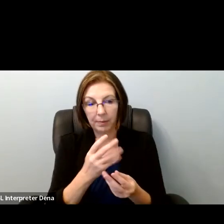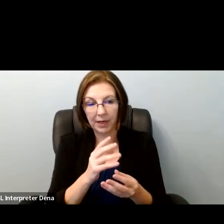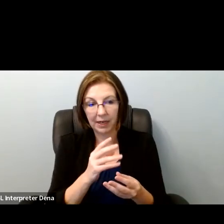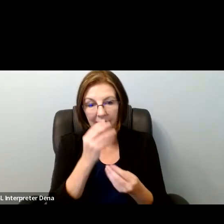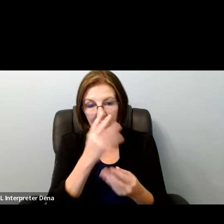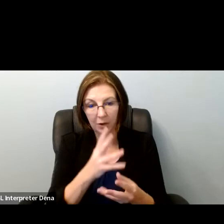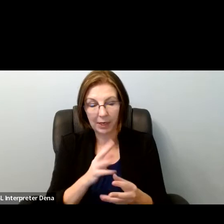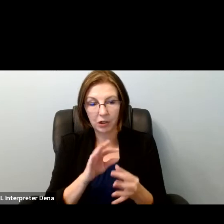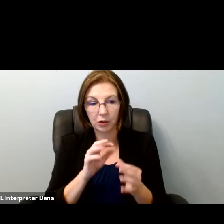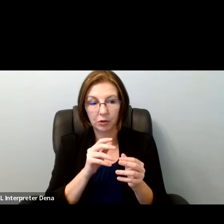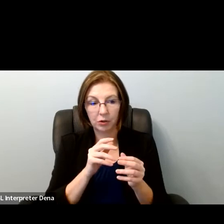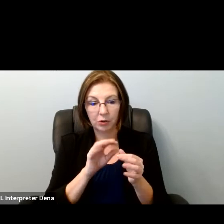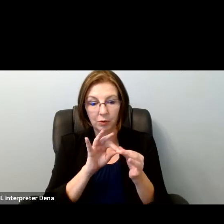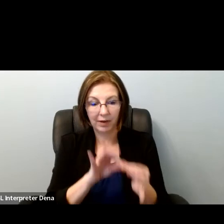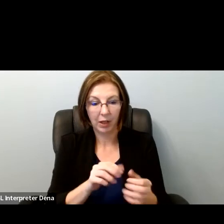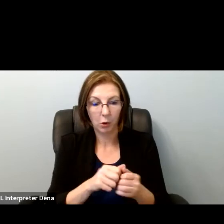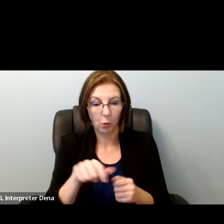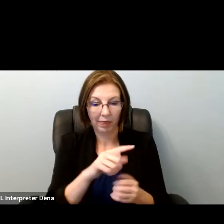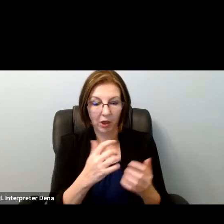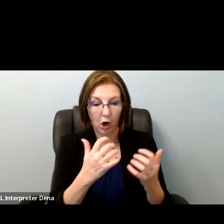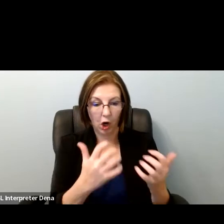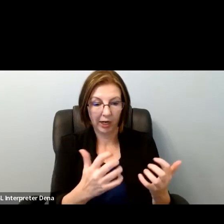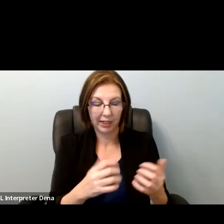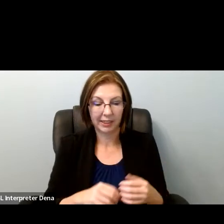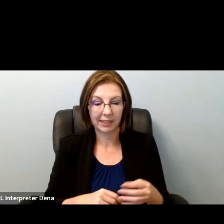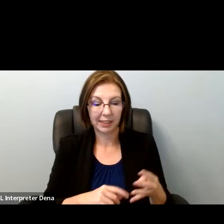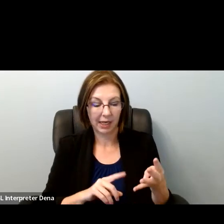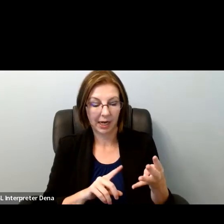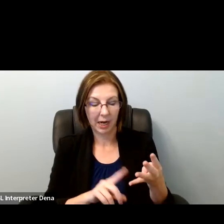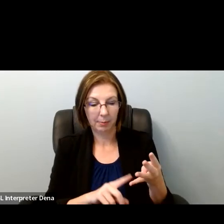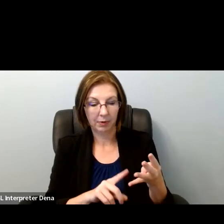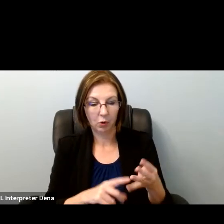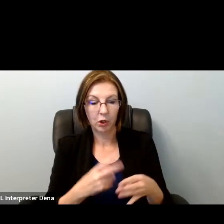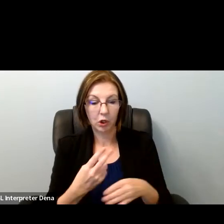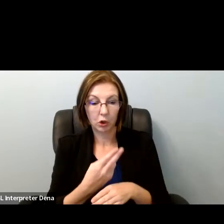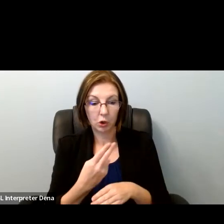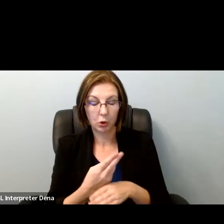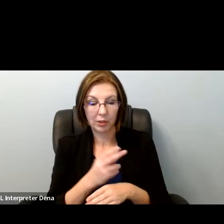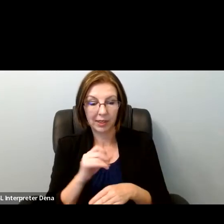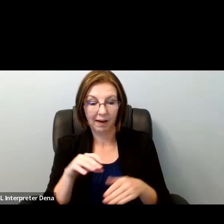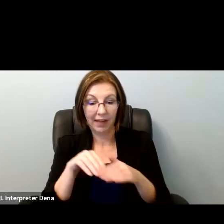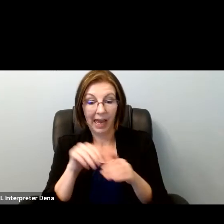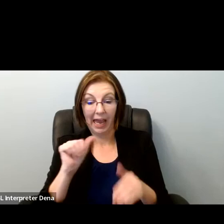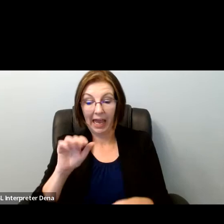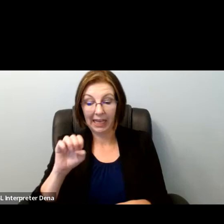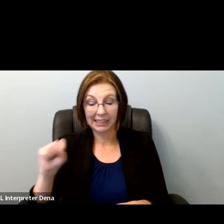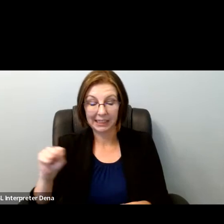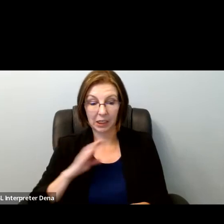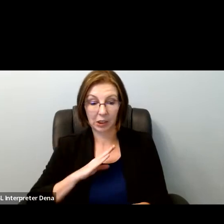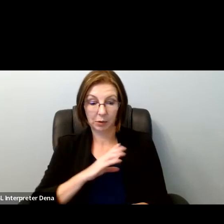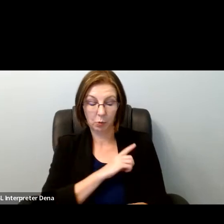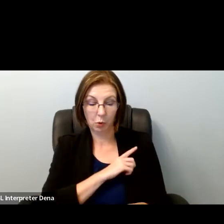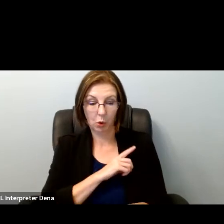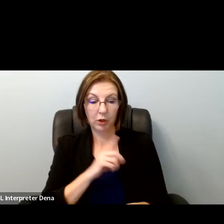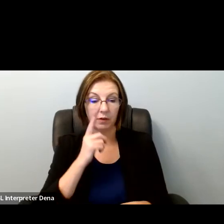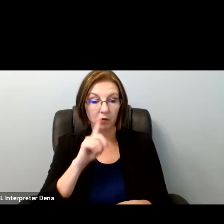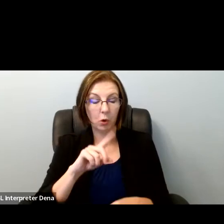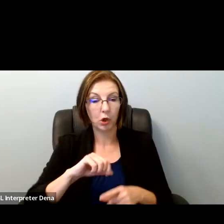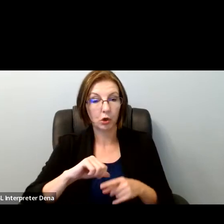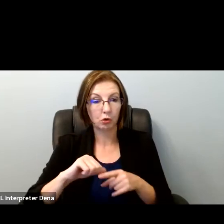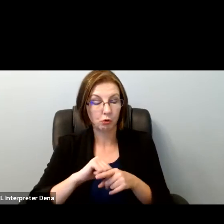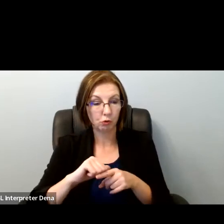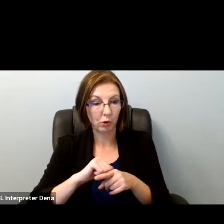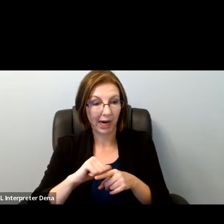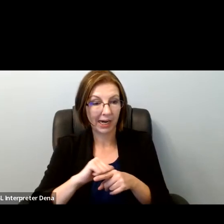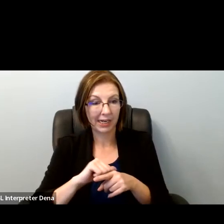audience. Number four, use of access board YouTube channels to broaden training options